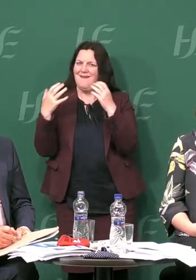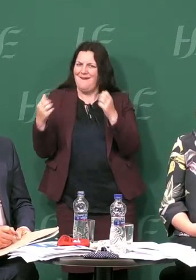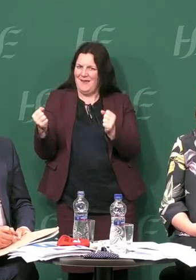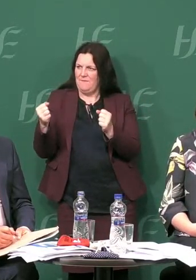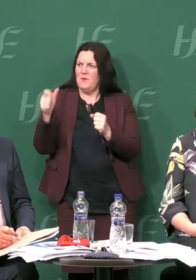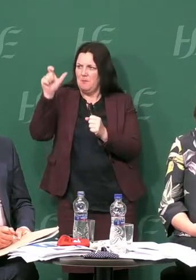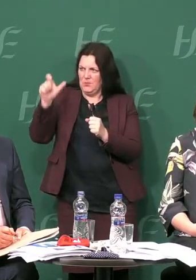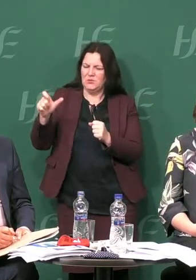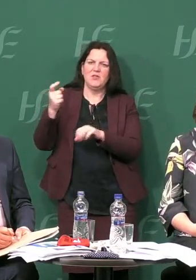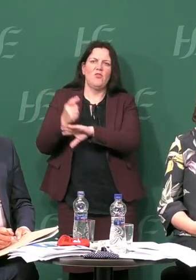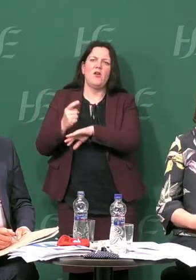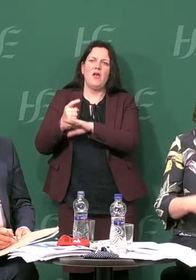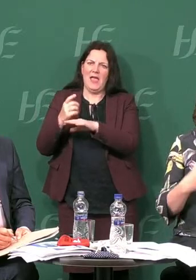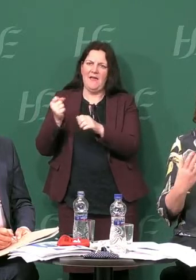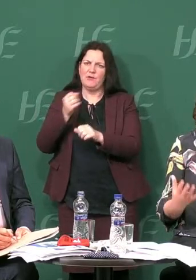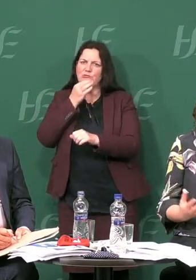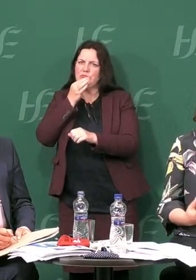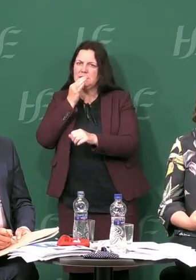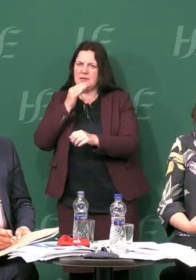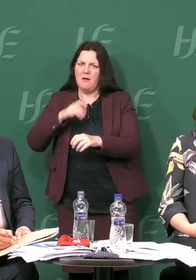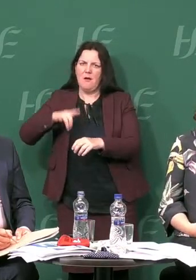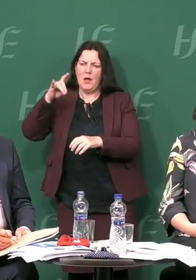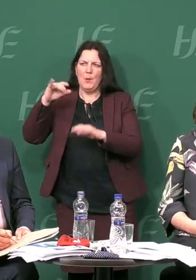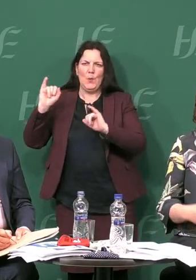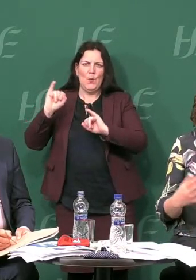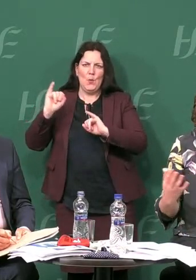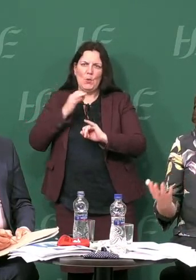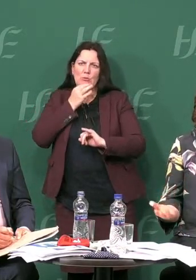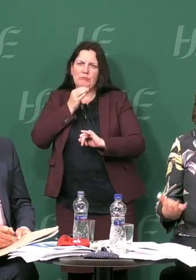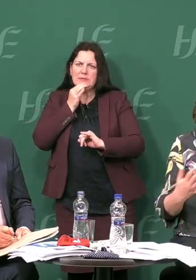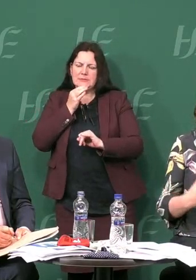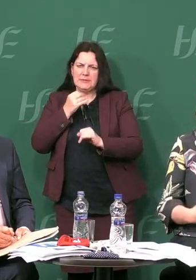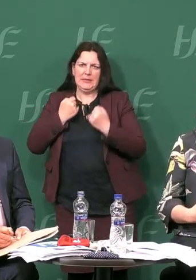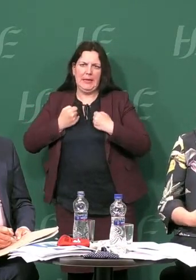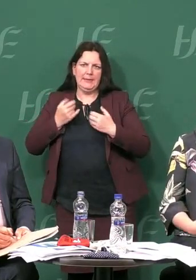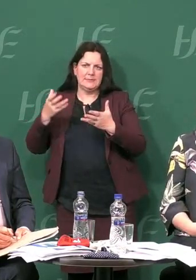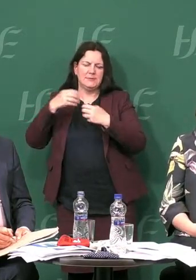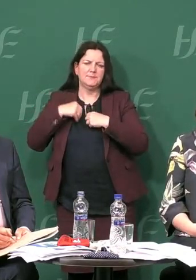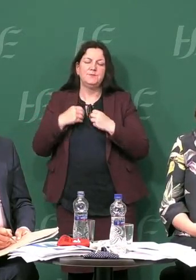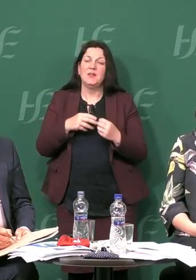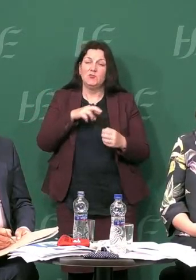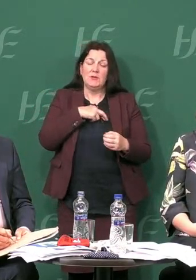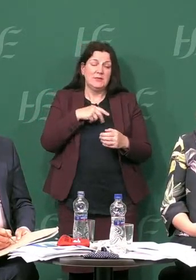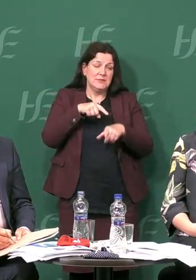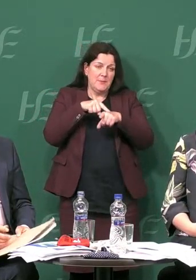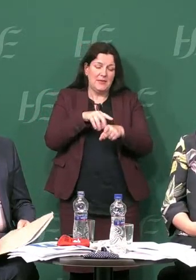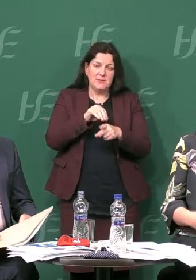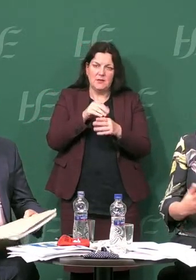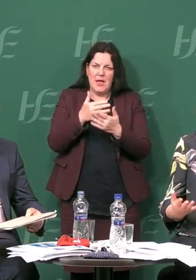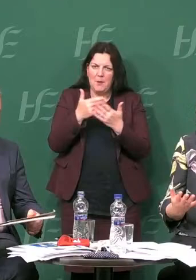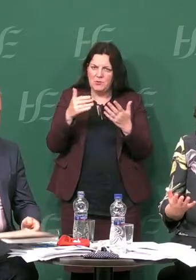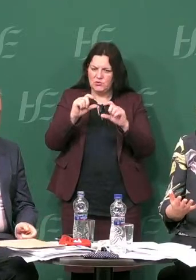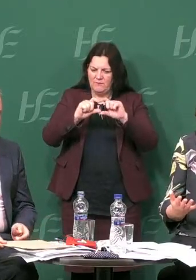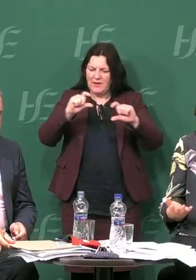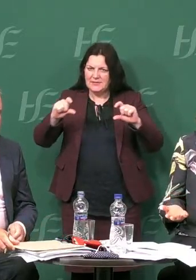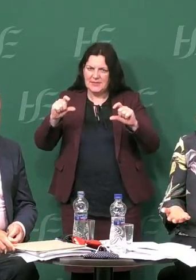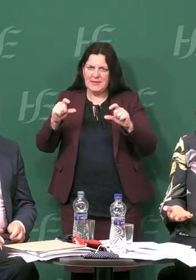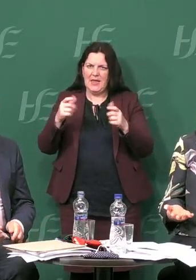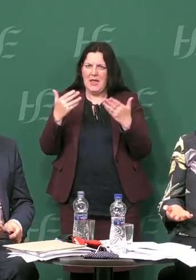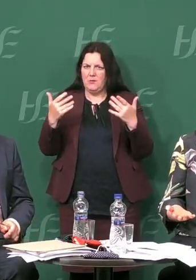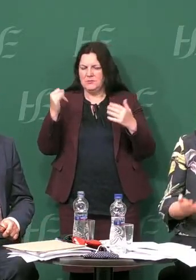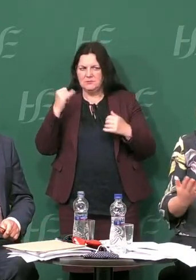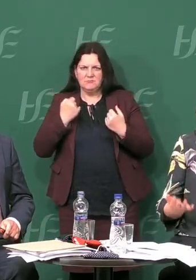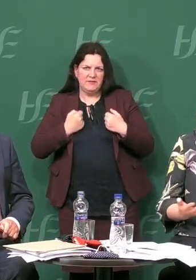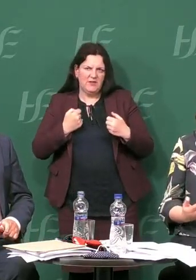also recommending to come forward. So I suppose it's different priorities in terms of the disease, how much vaccine they have available. So it's obviously, as